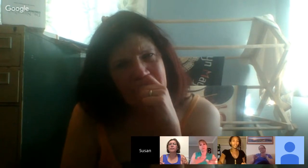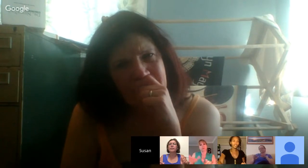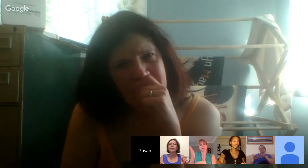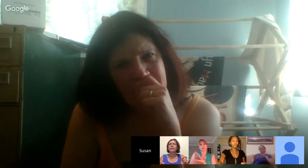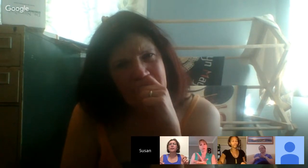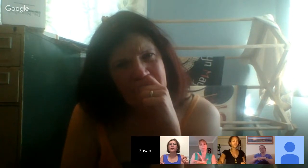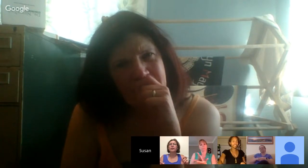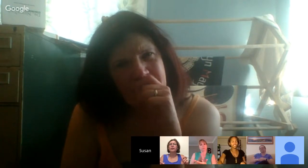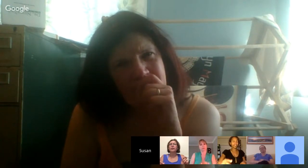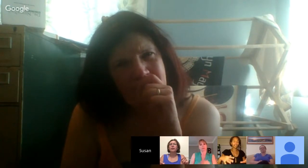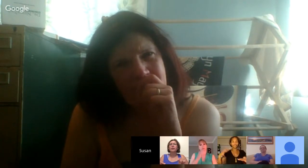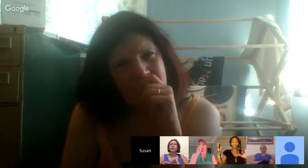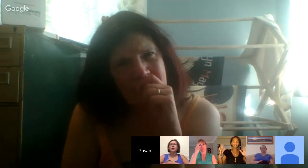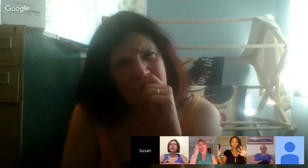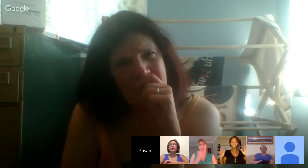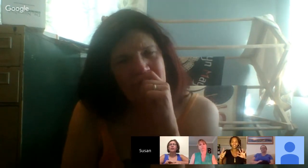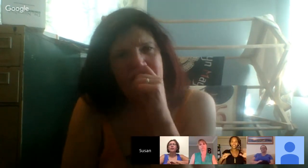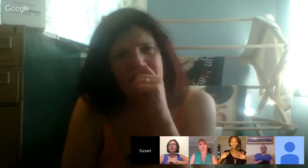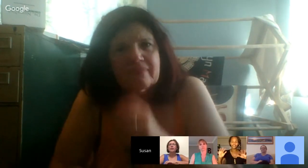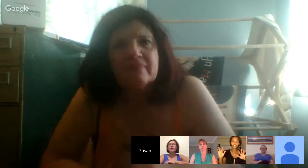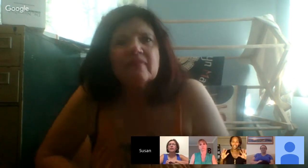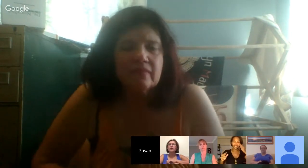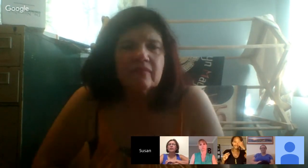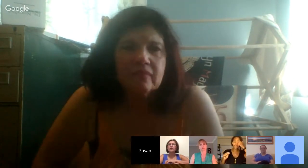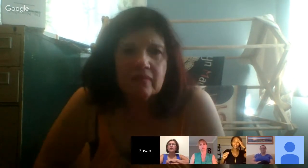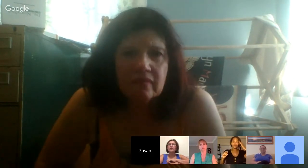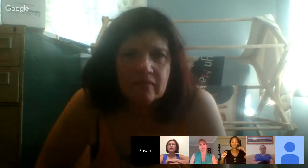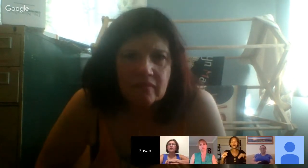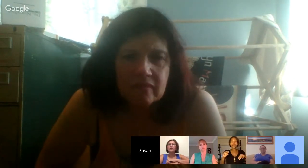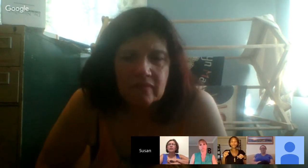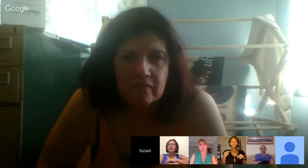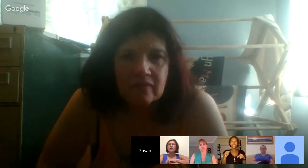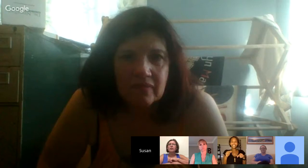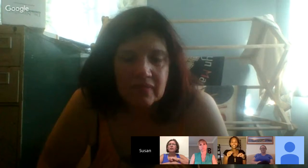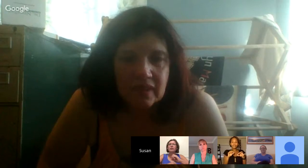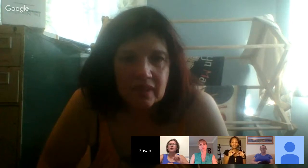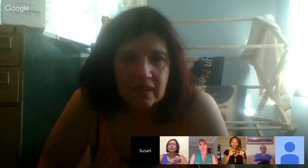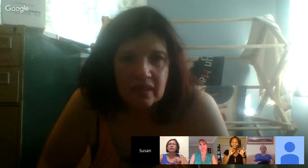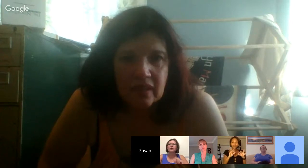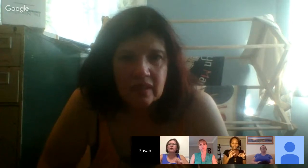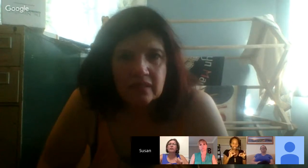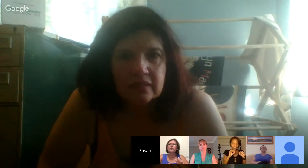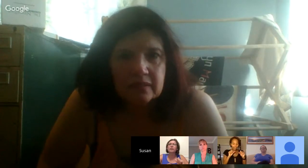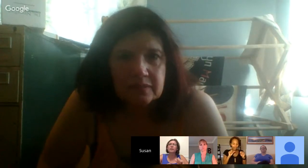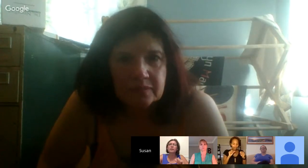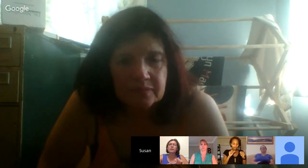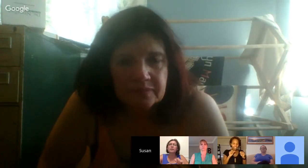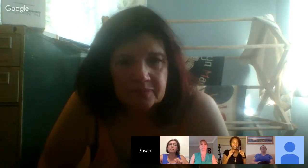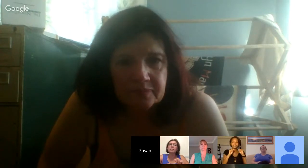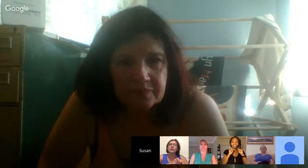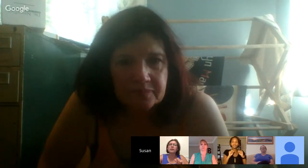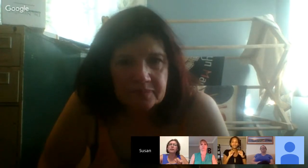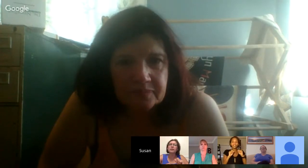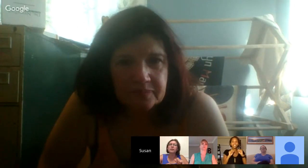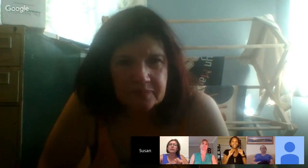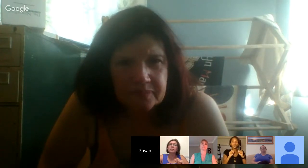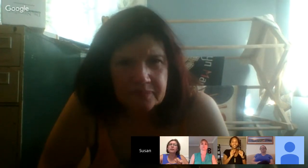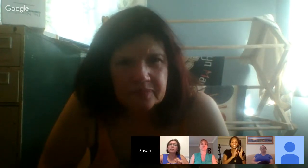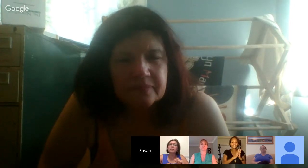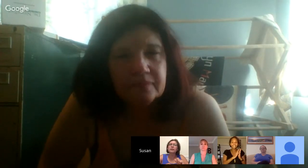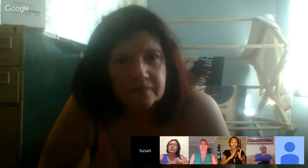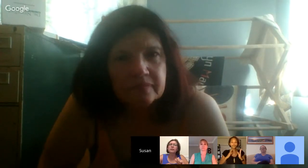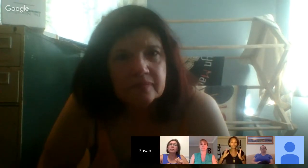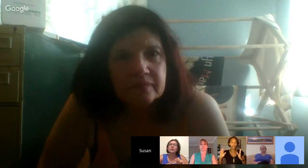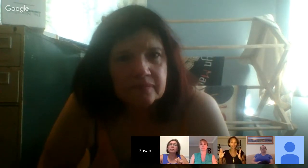It's a really, really versatile kind of filler, but he's very